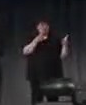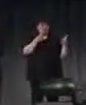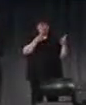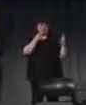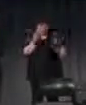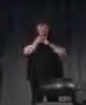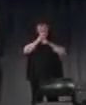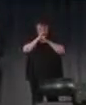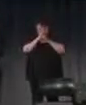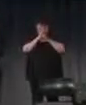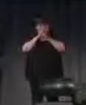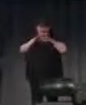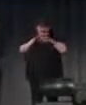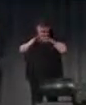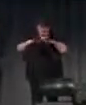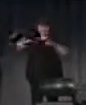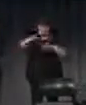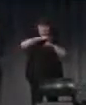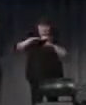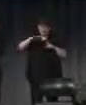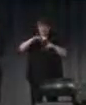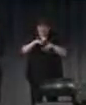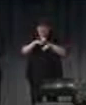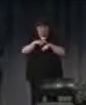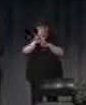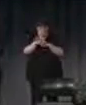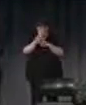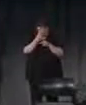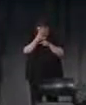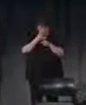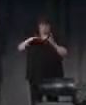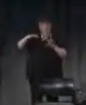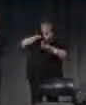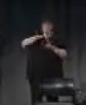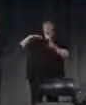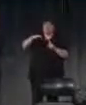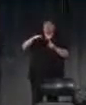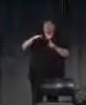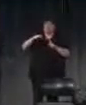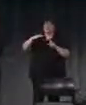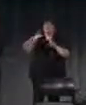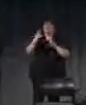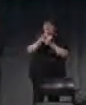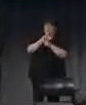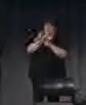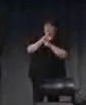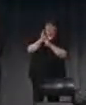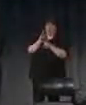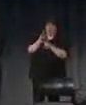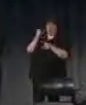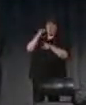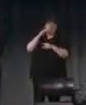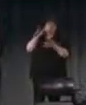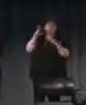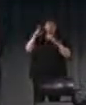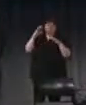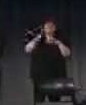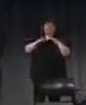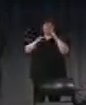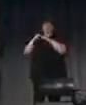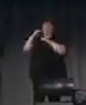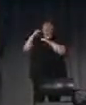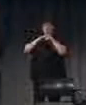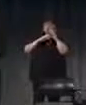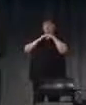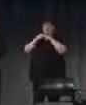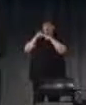of parse it in a space, you need time to figure out what kind of space you're in and kind of decode remove the signal to the extent